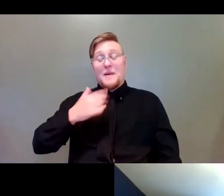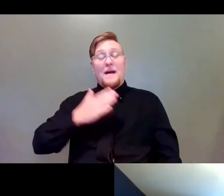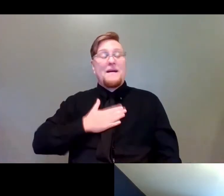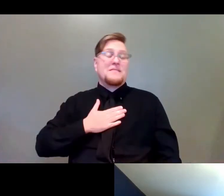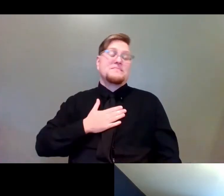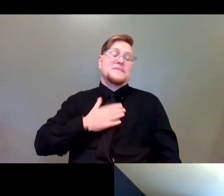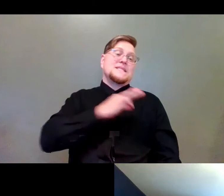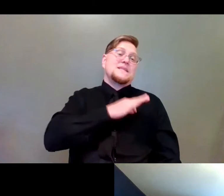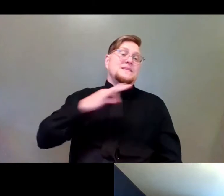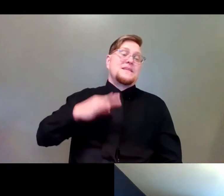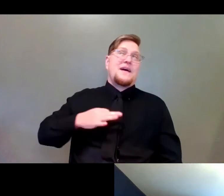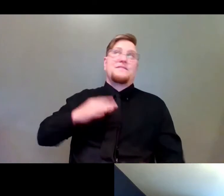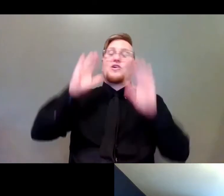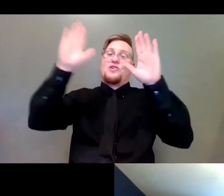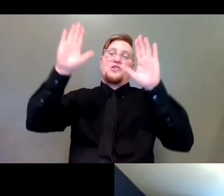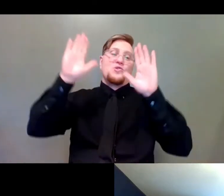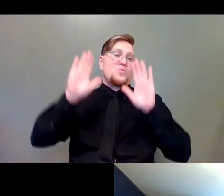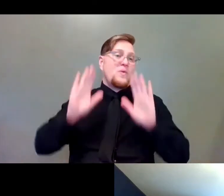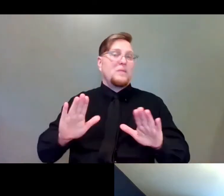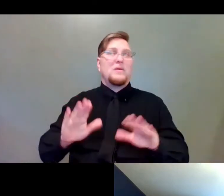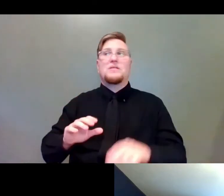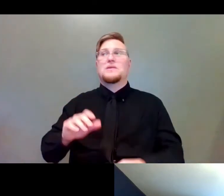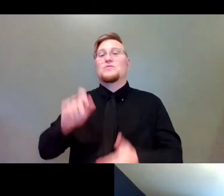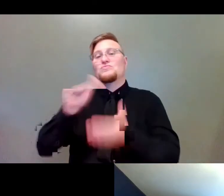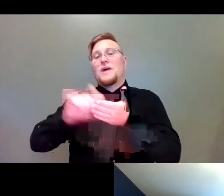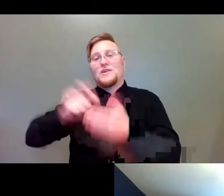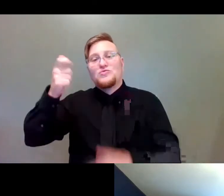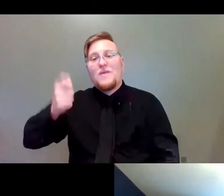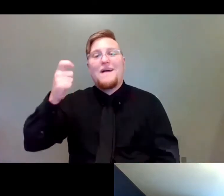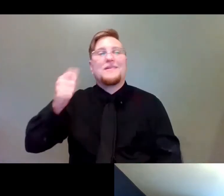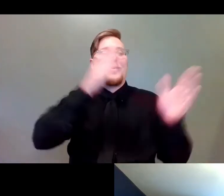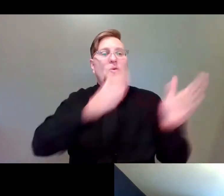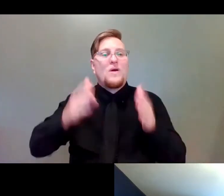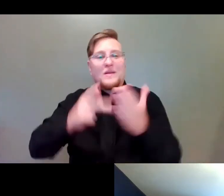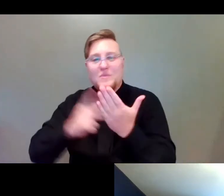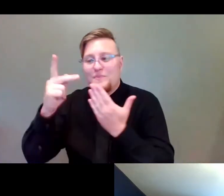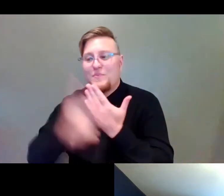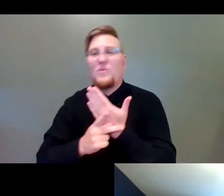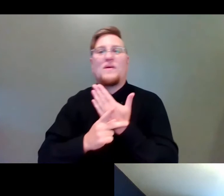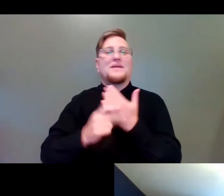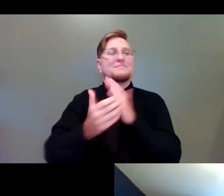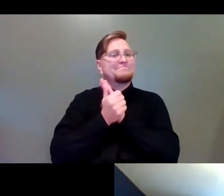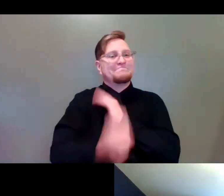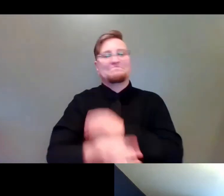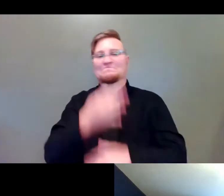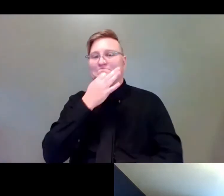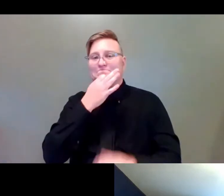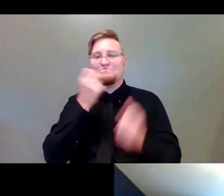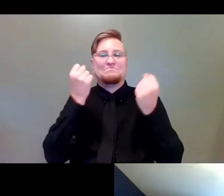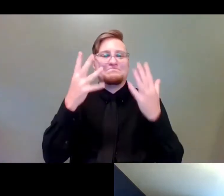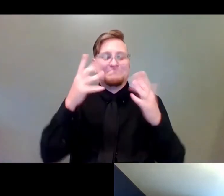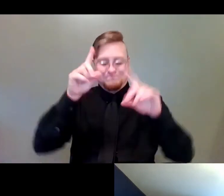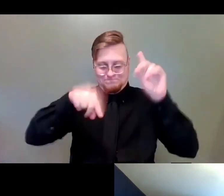who are excellent at writing grants, at organizing programs, at doing so many things.